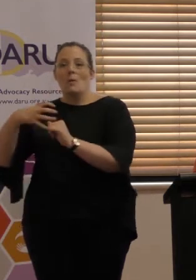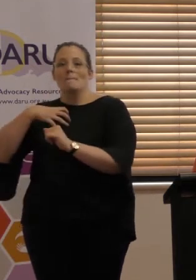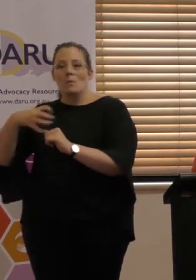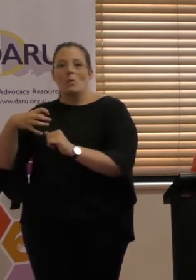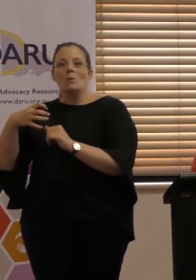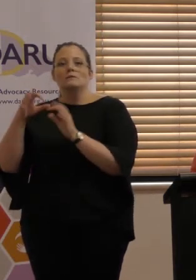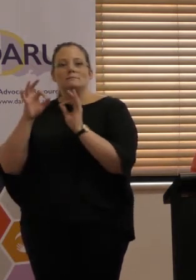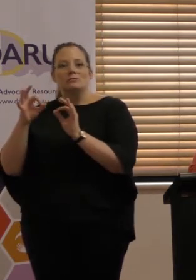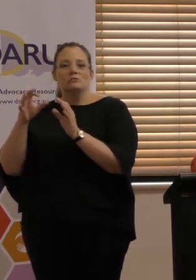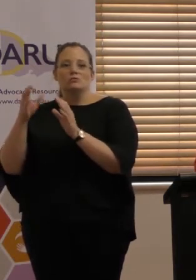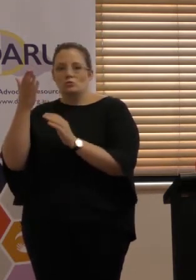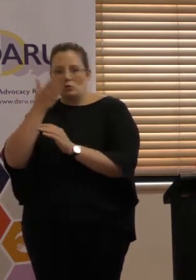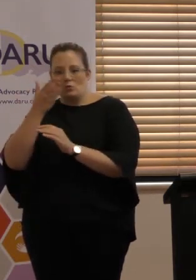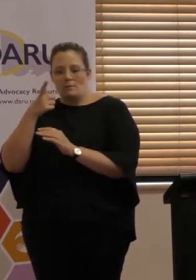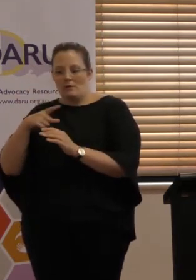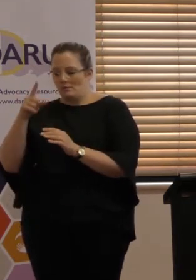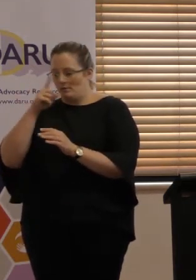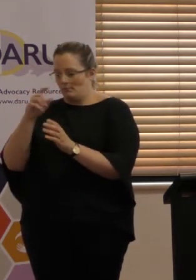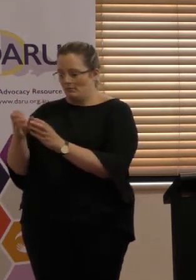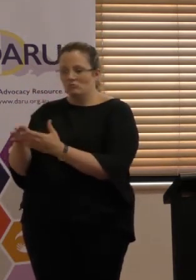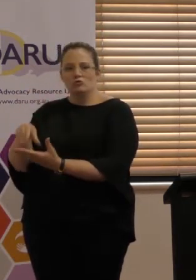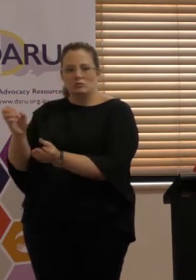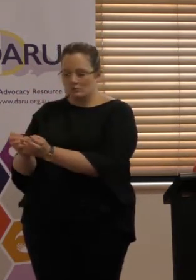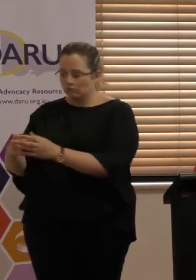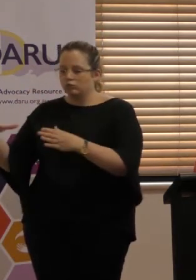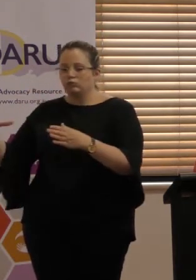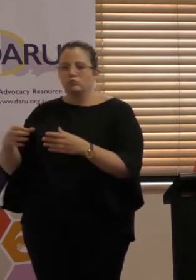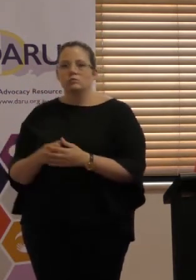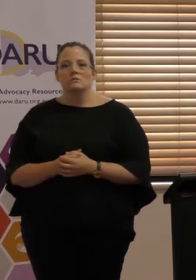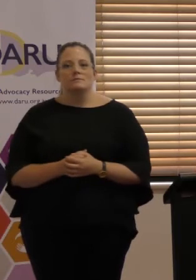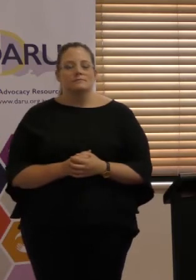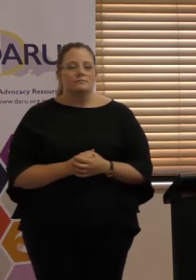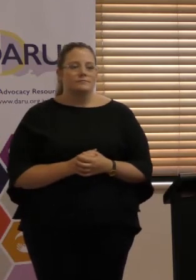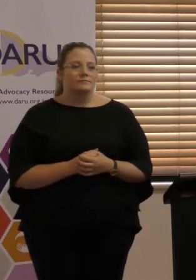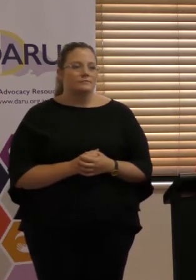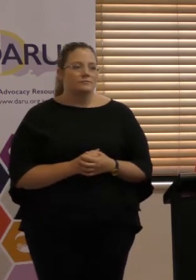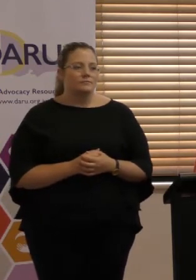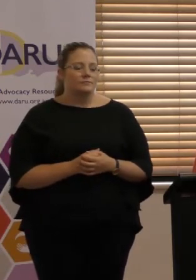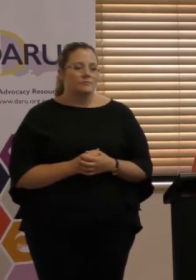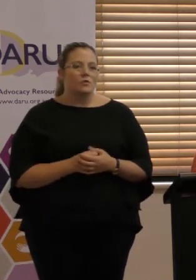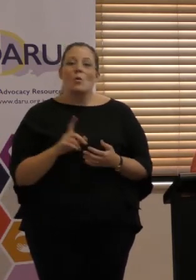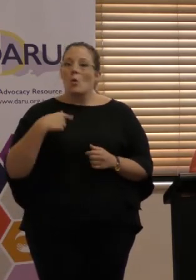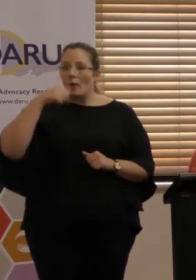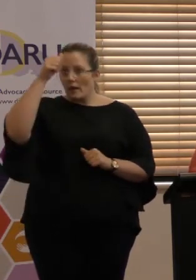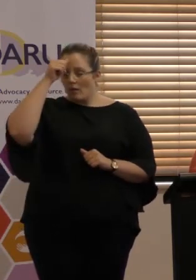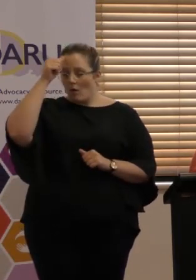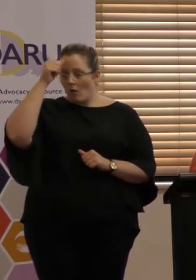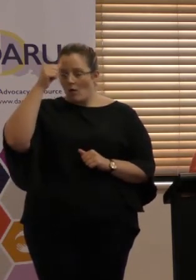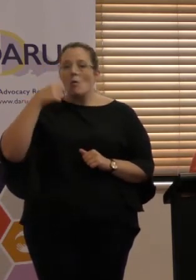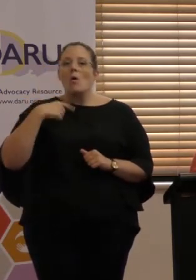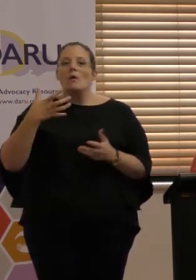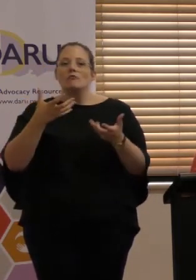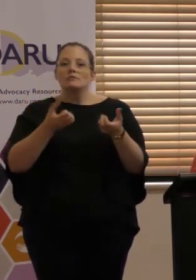up. What we do know though nationally, so from looking at some of the information coming out of the NDIS